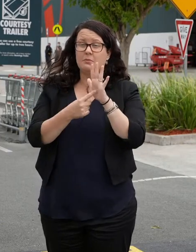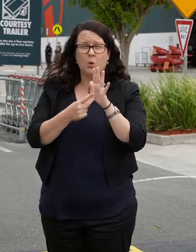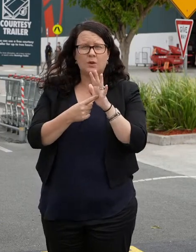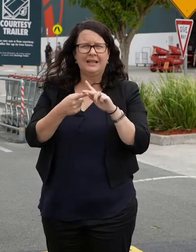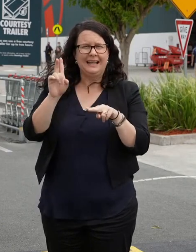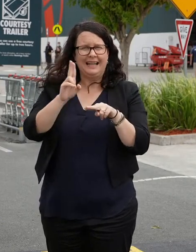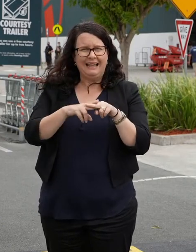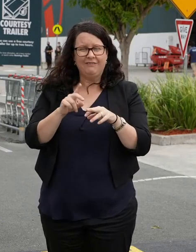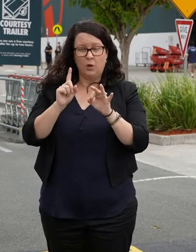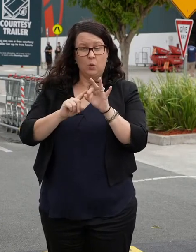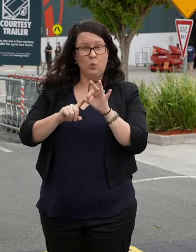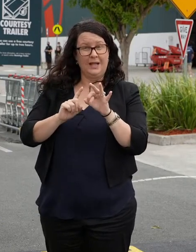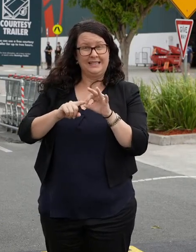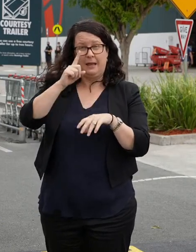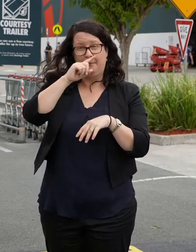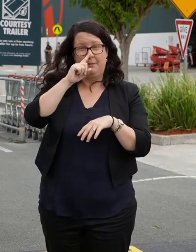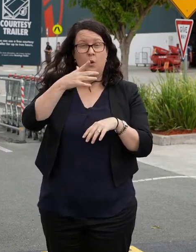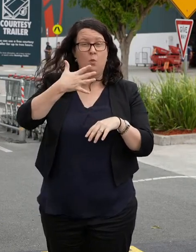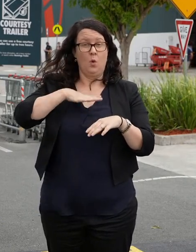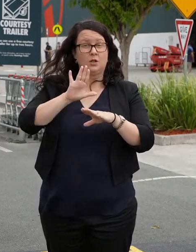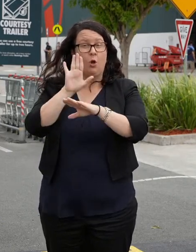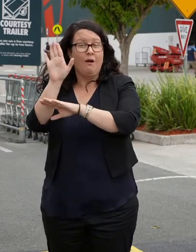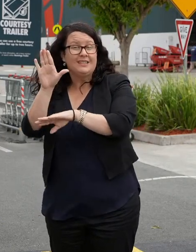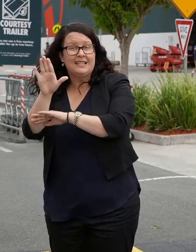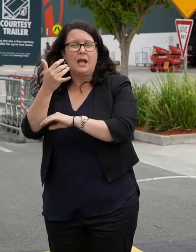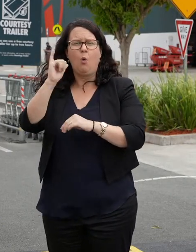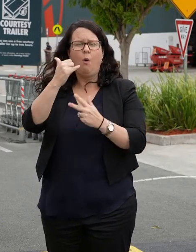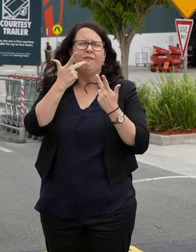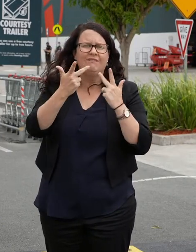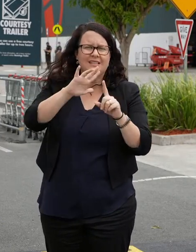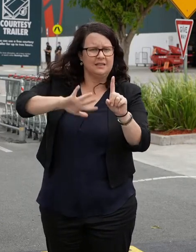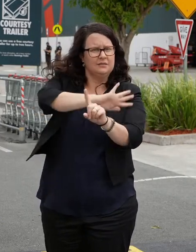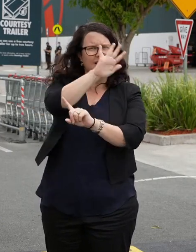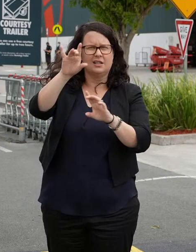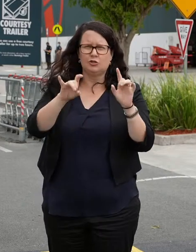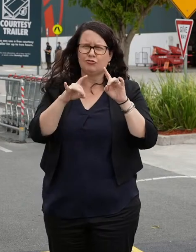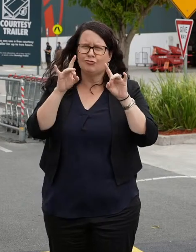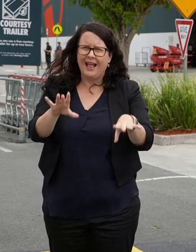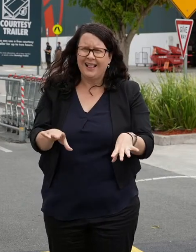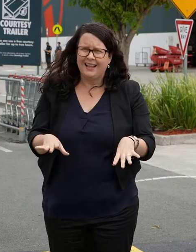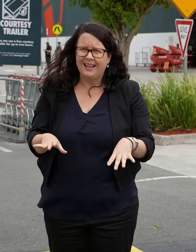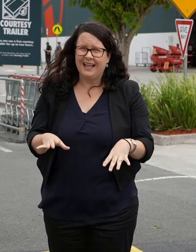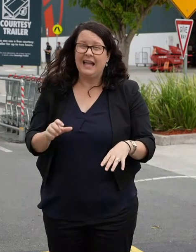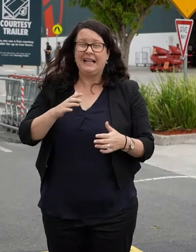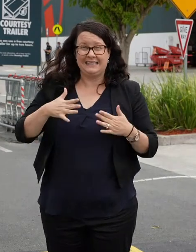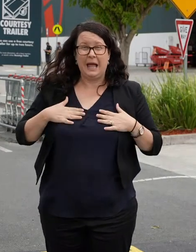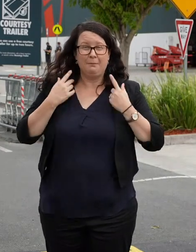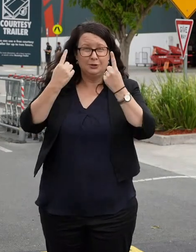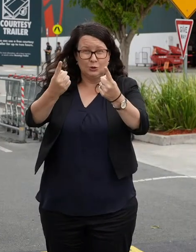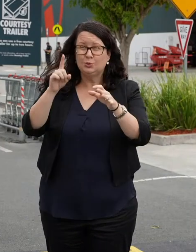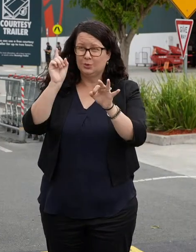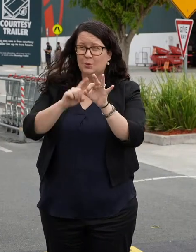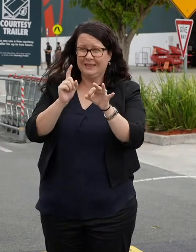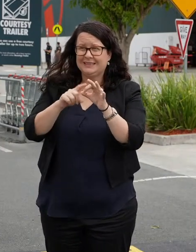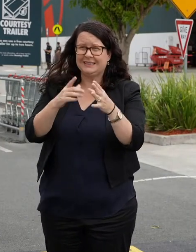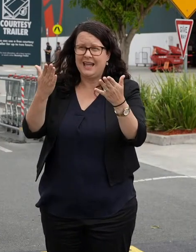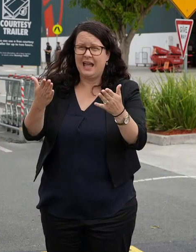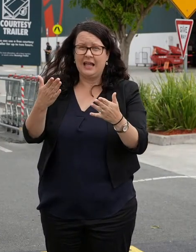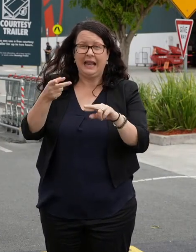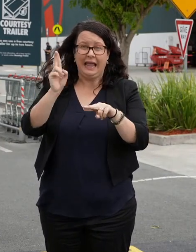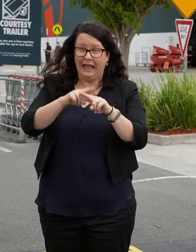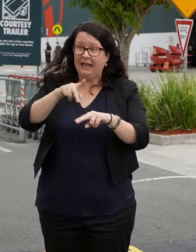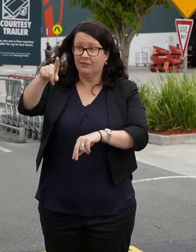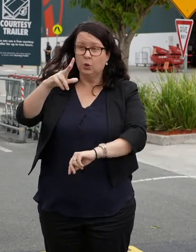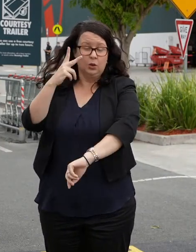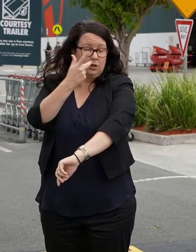want us to open up quicker, both domestically and internationally, it is in their hands. Go out and get vaccinated now